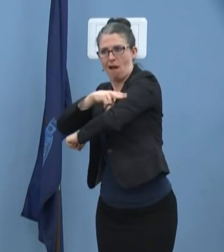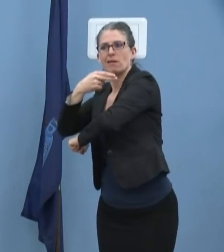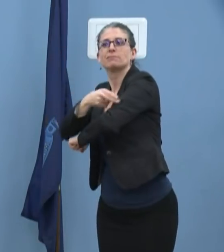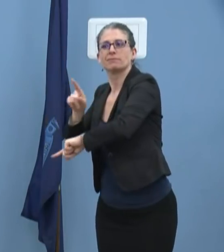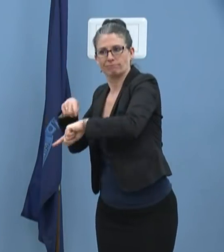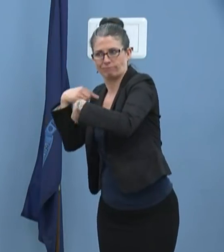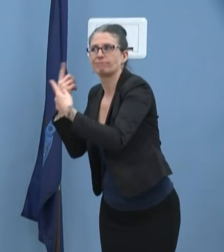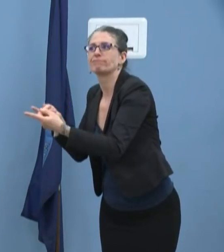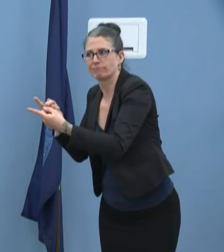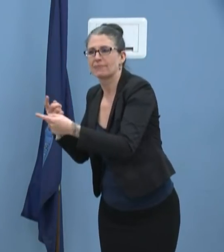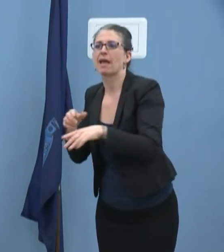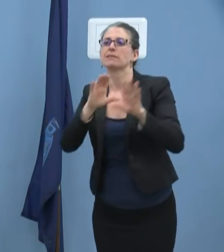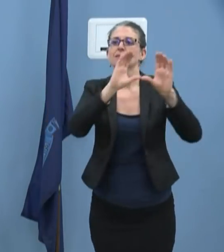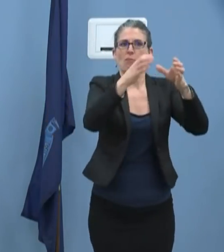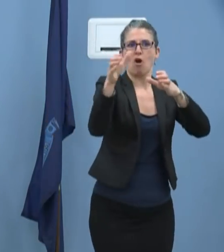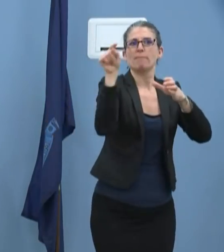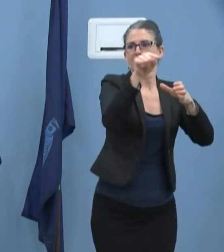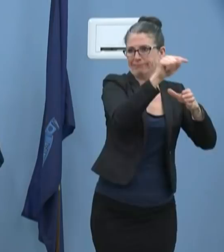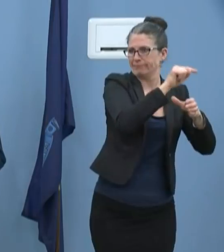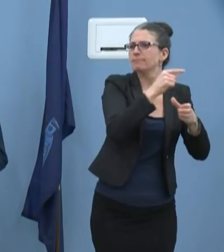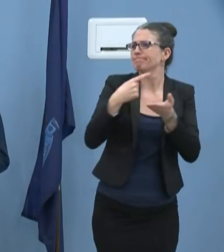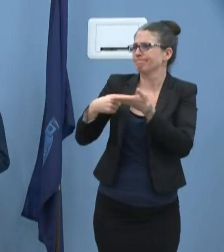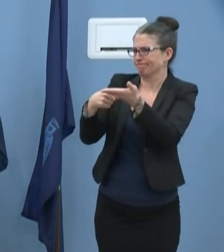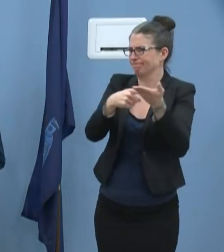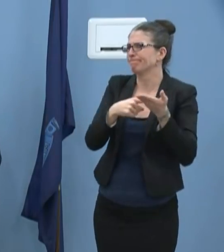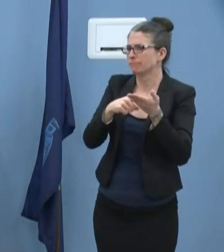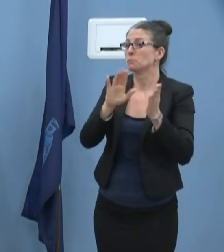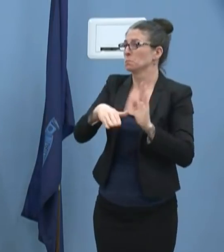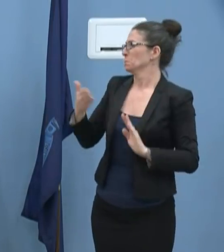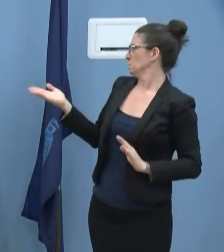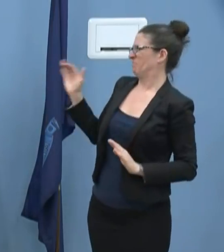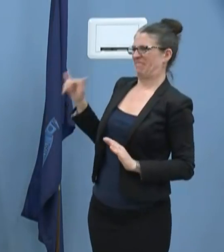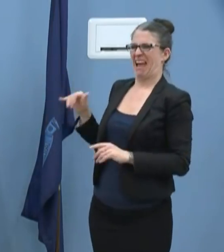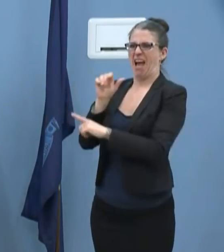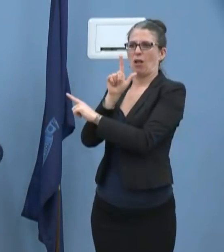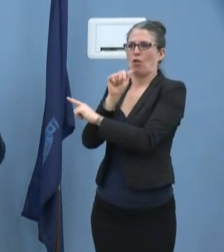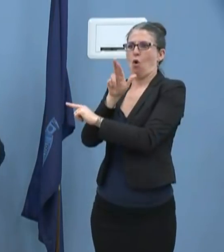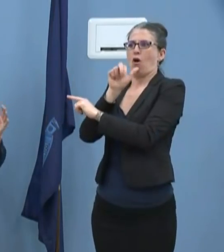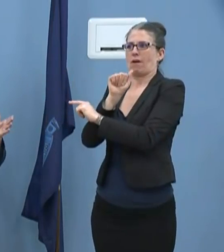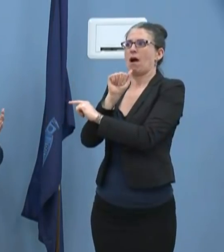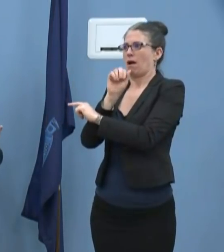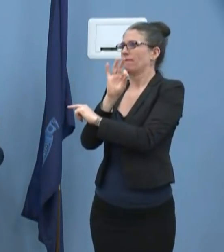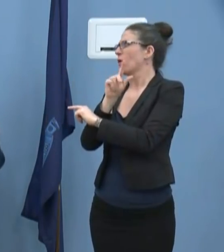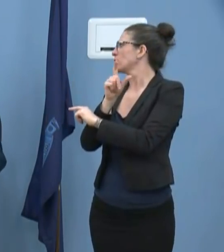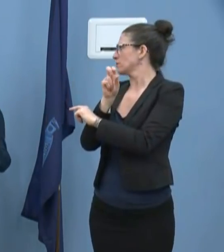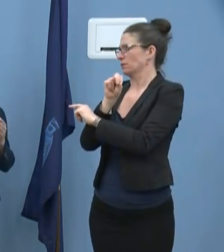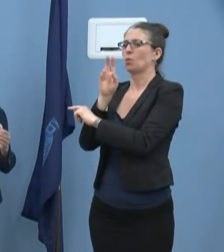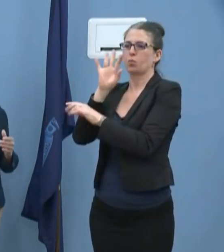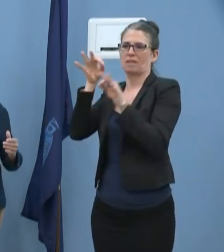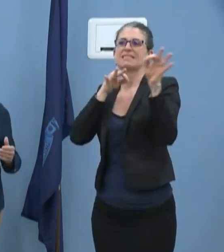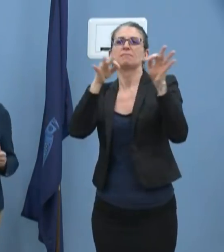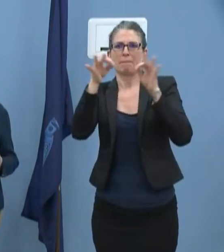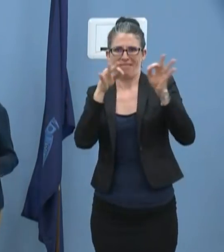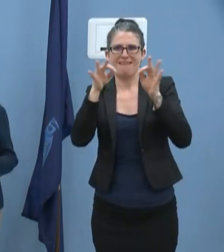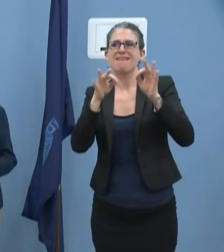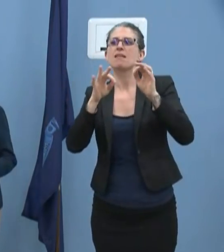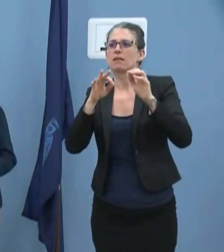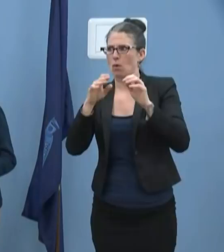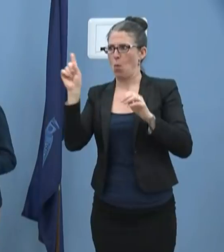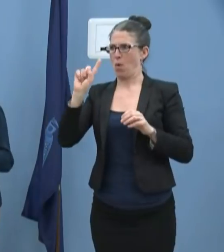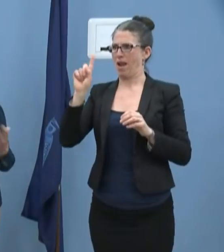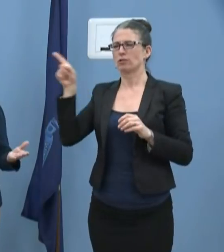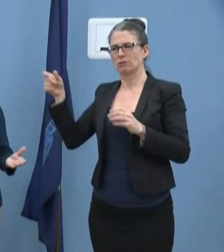and the university and other entities, and I think Commissioner Lambrew can talk about some of those discussions we've had about identifying the best places